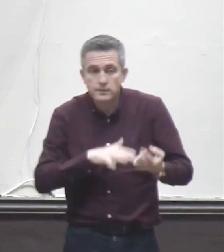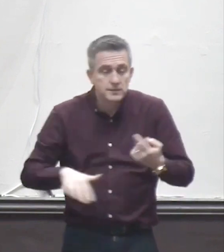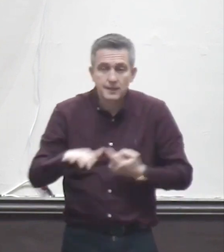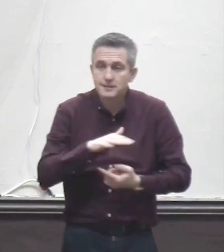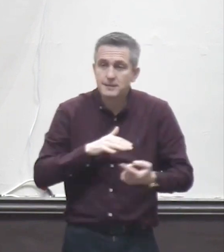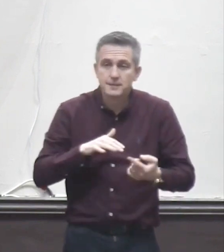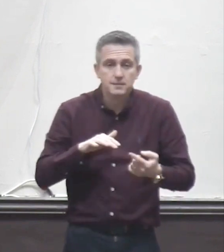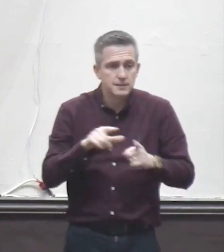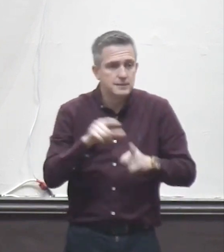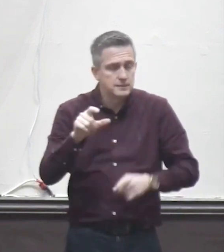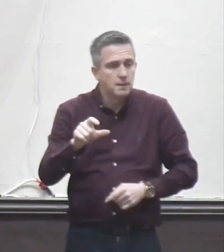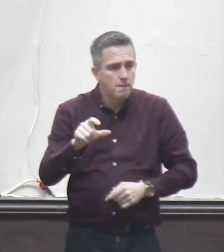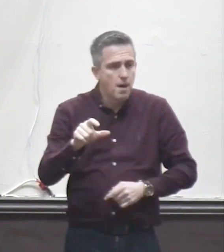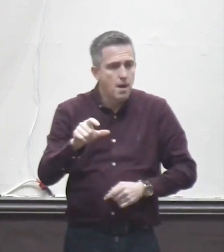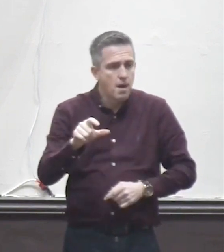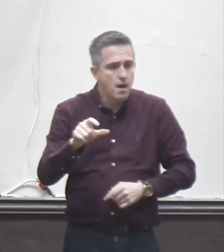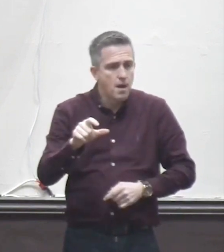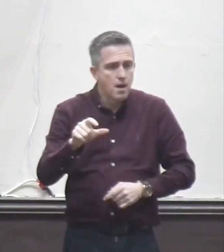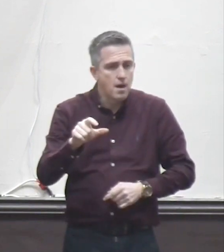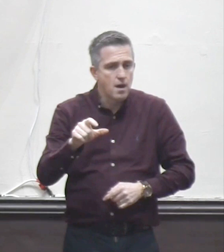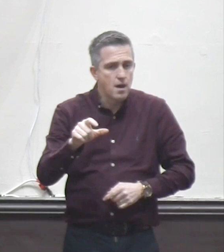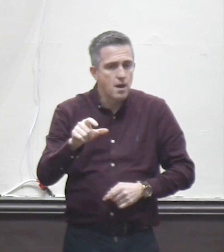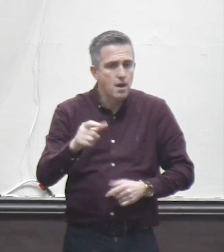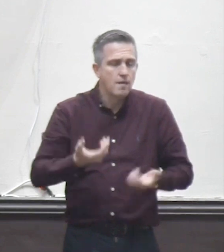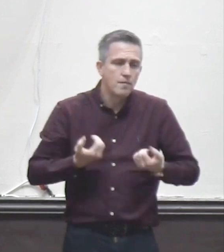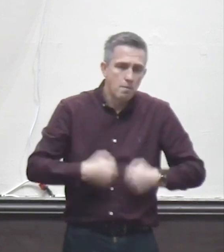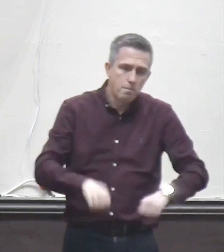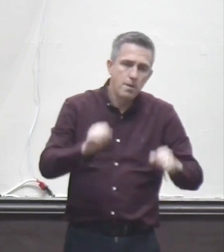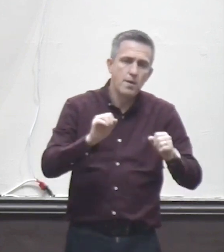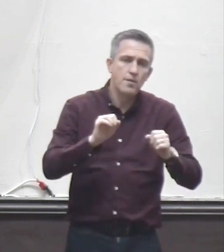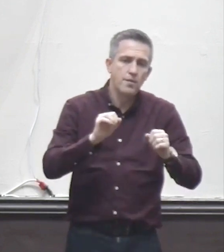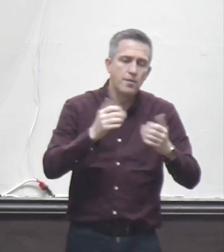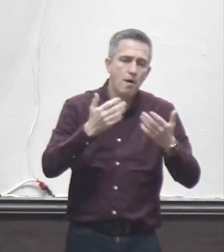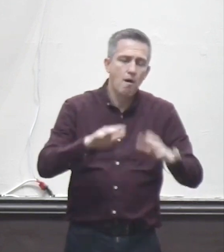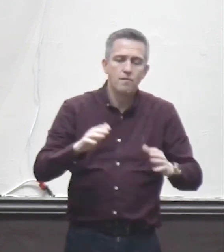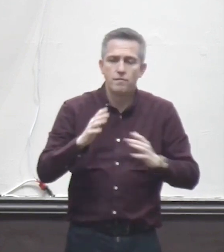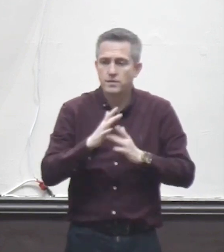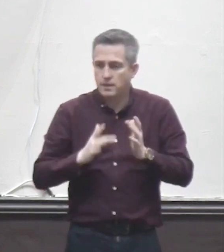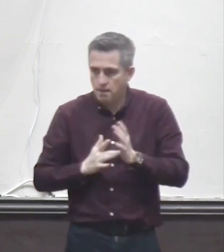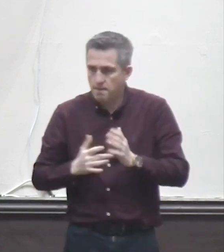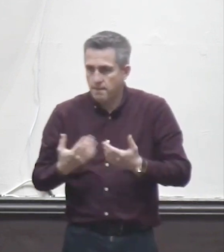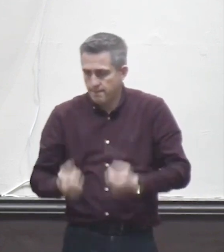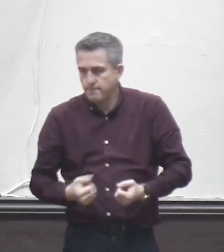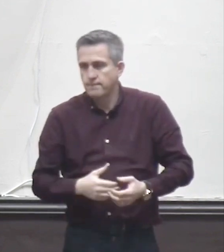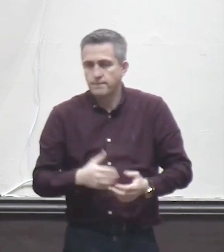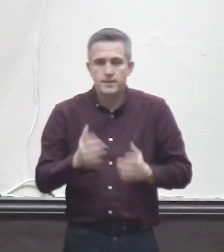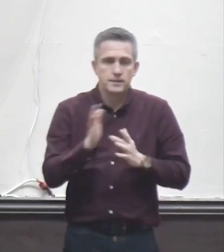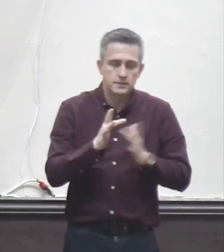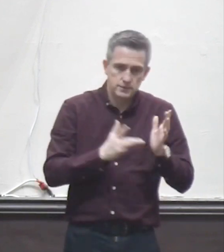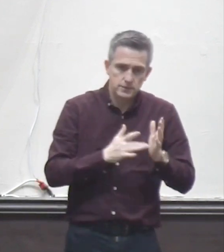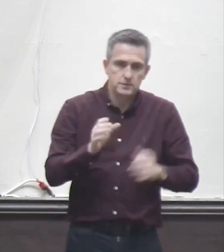that in this particular month we have the birth of Isa alayhi salam, or